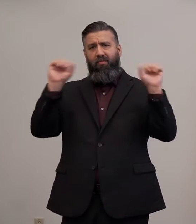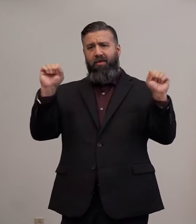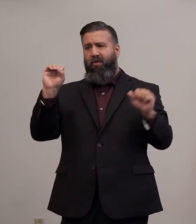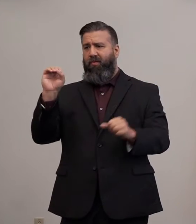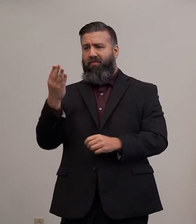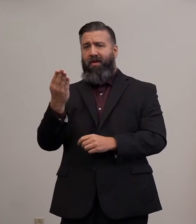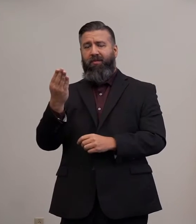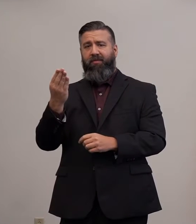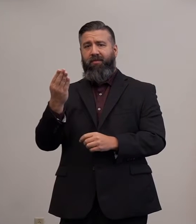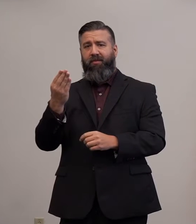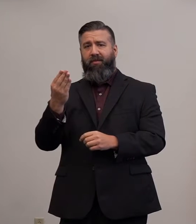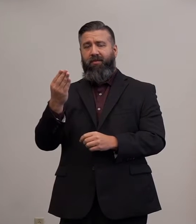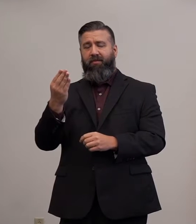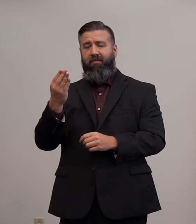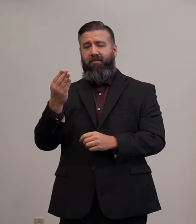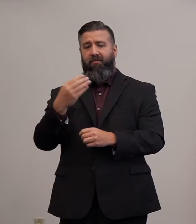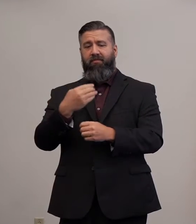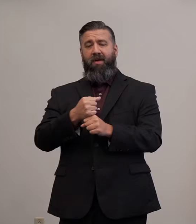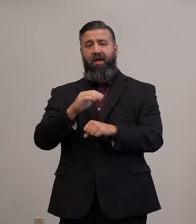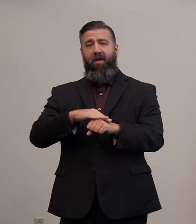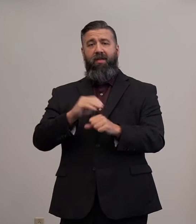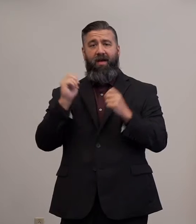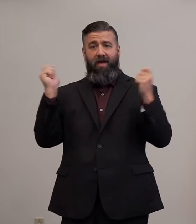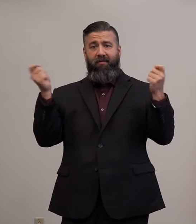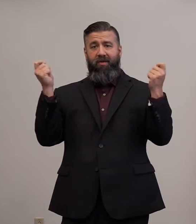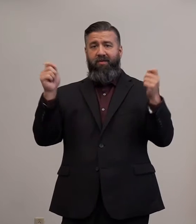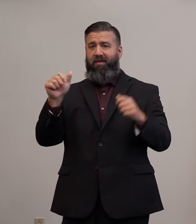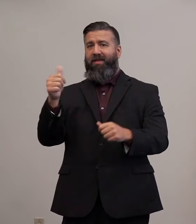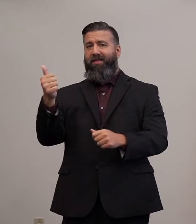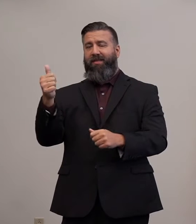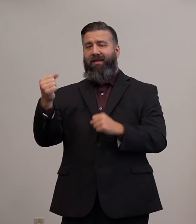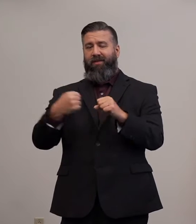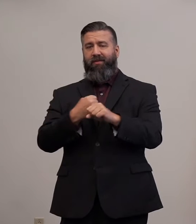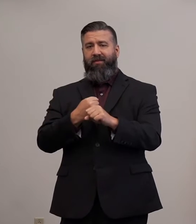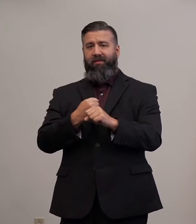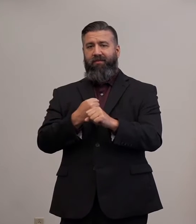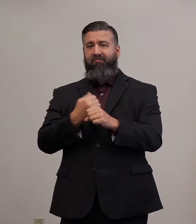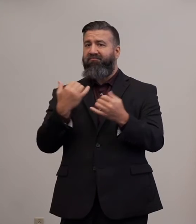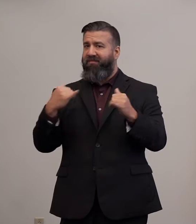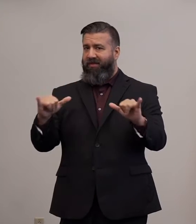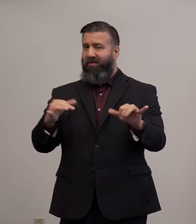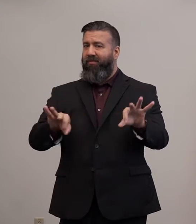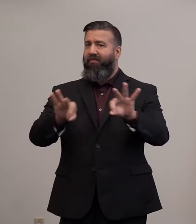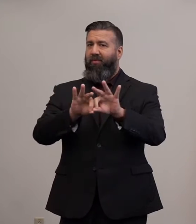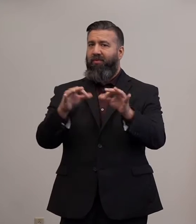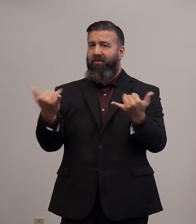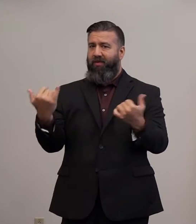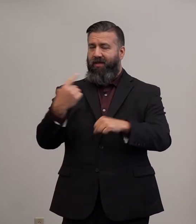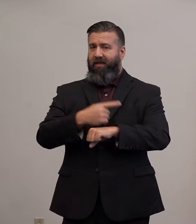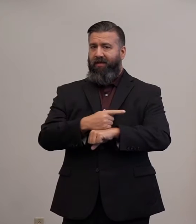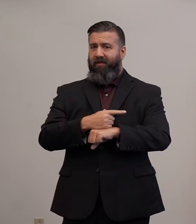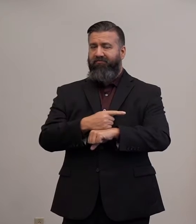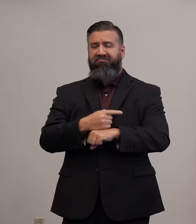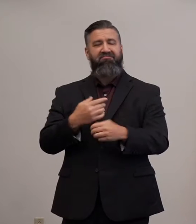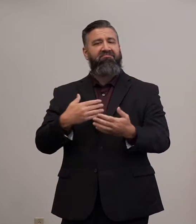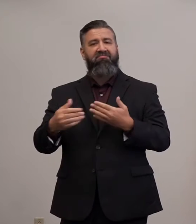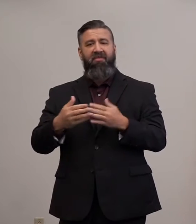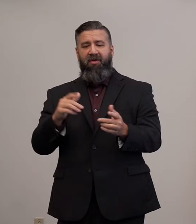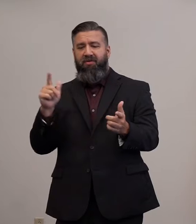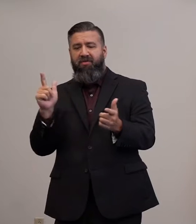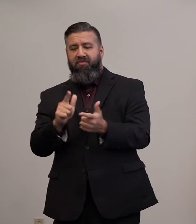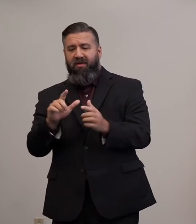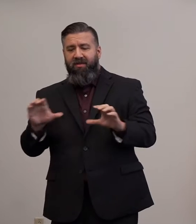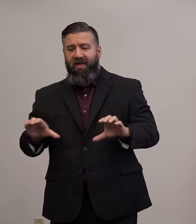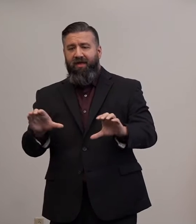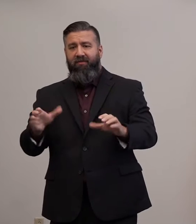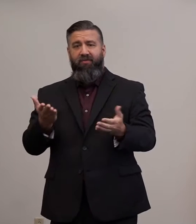of the terrorist attacks, and they still resonate today. Even the smallest act of service, the simplest